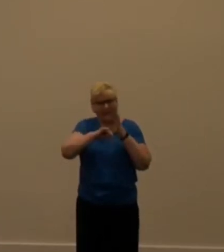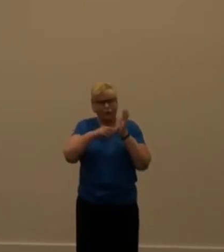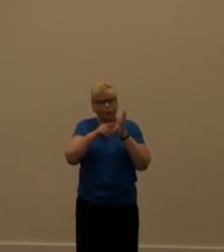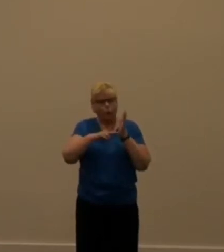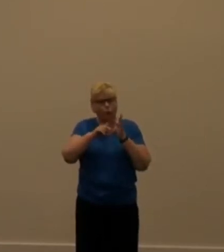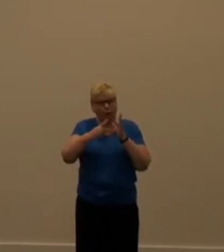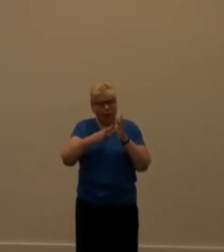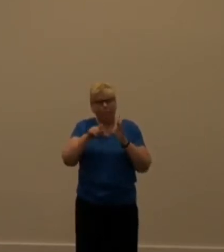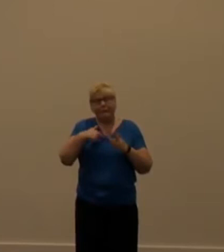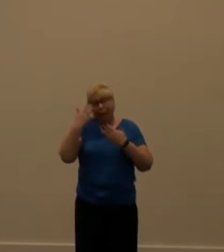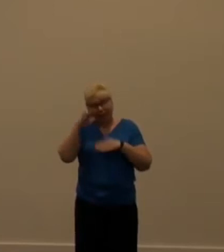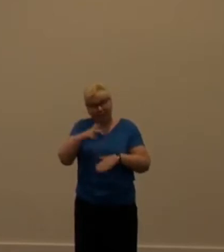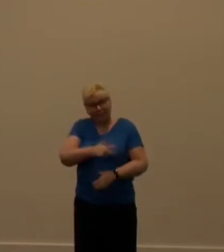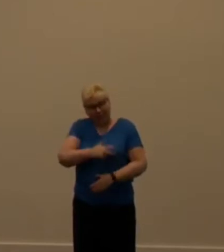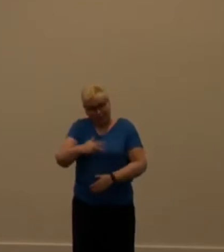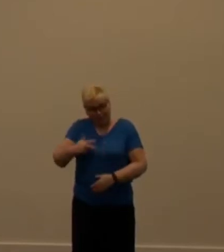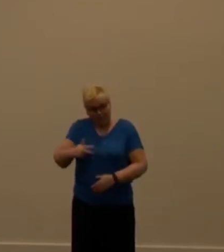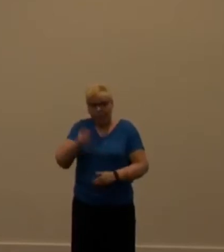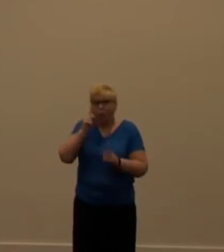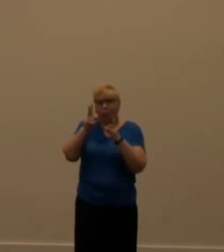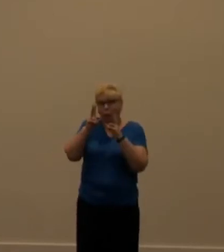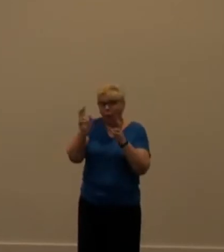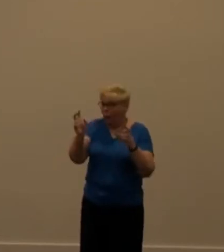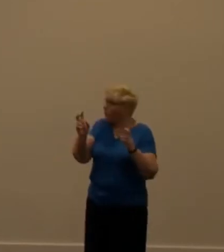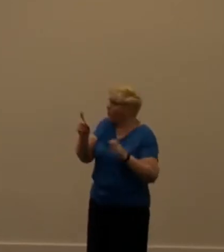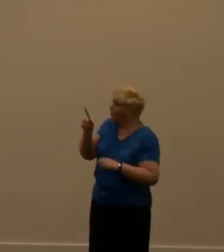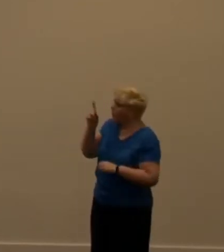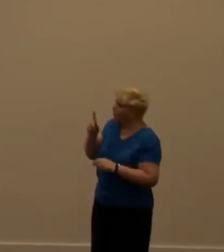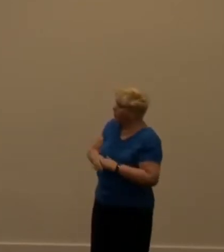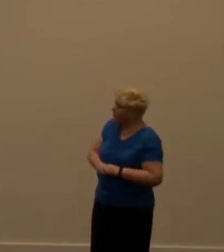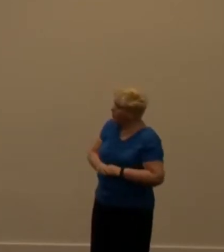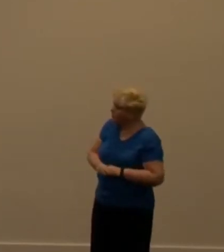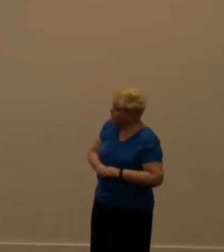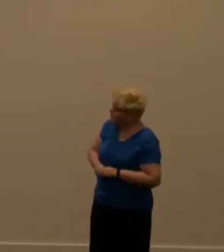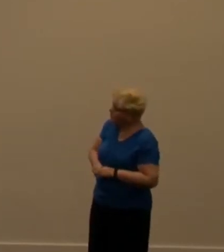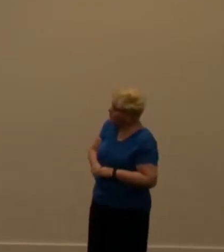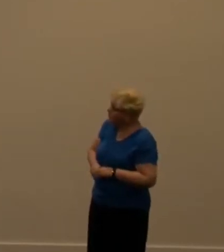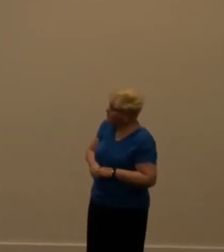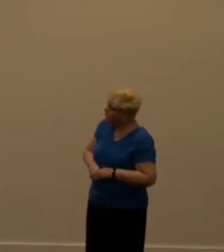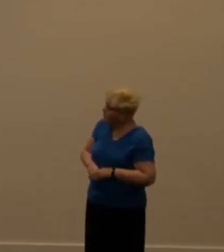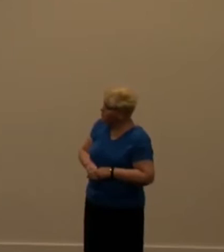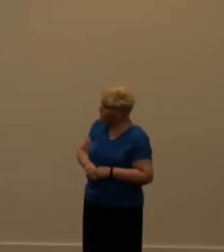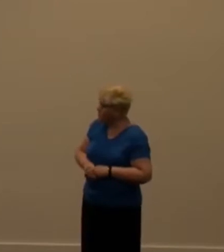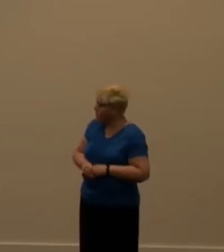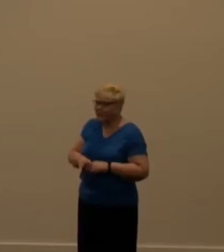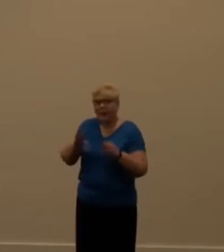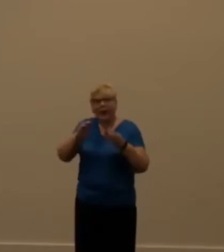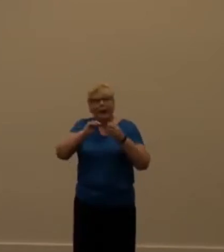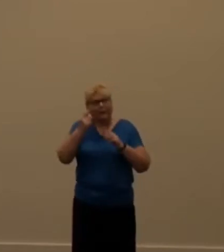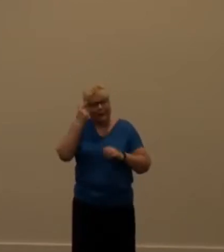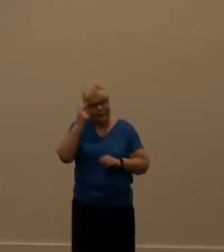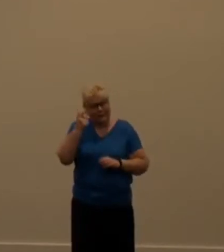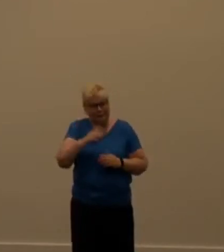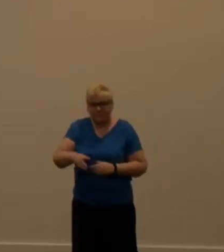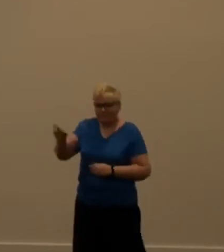in Denmark. So I thought as a quote, I have a tongue twister that's in Estonian. It makes sense as